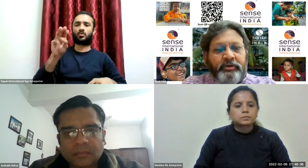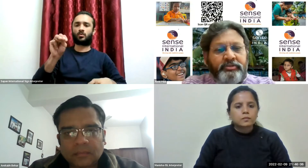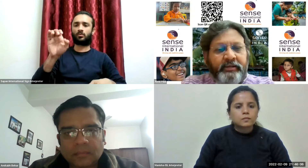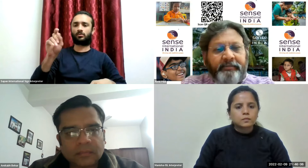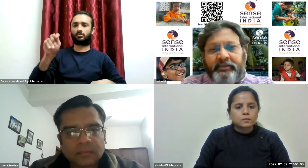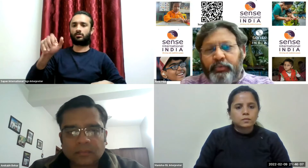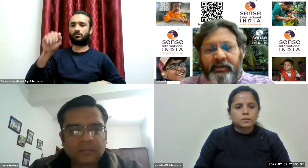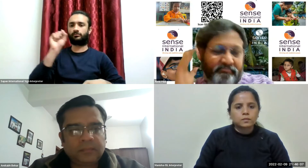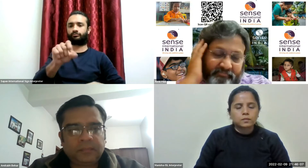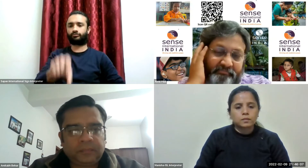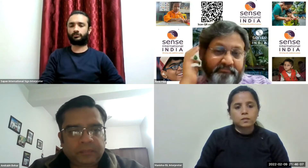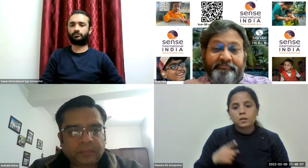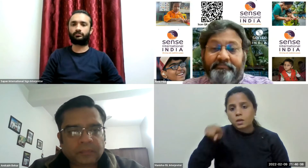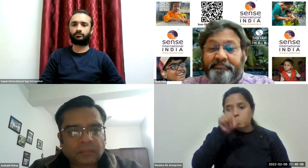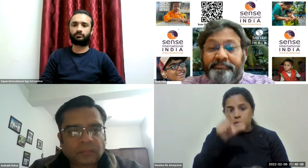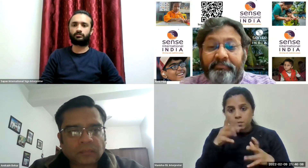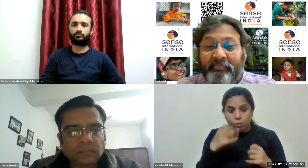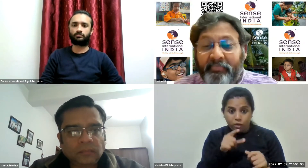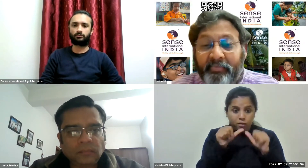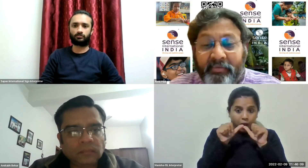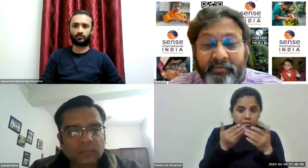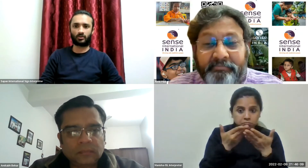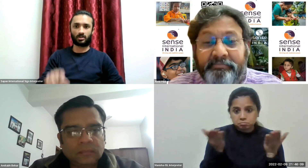If anybody wants to attempt this one,